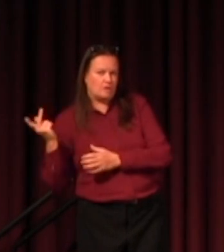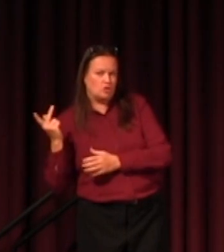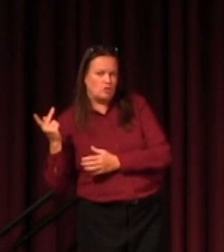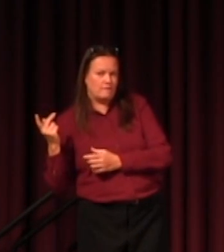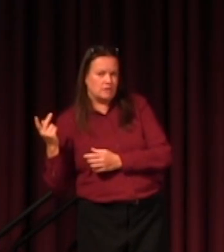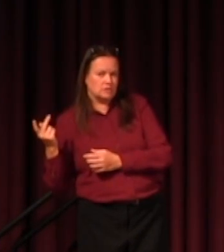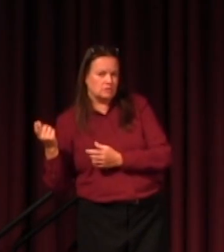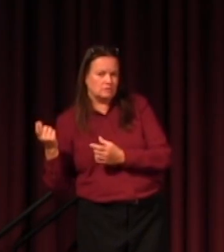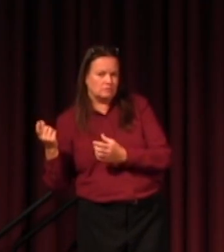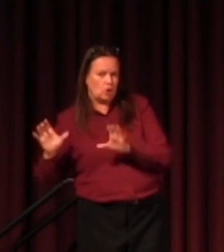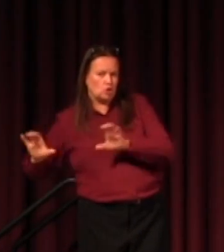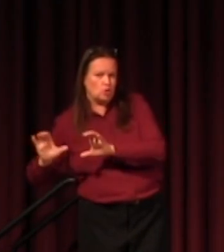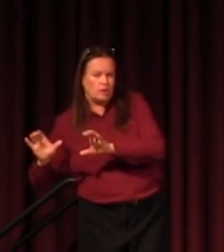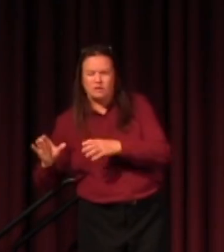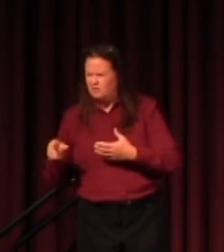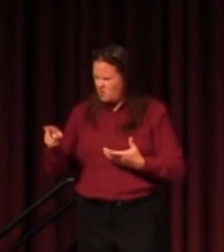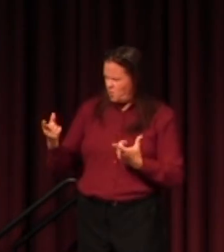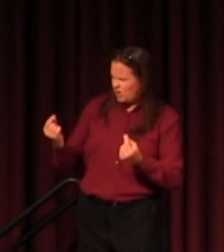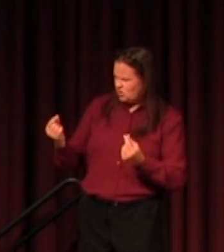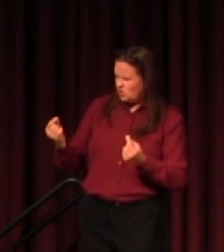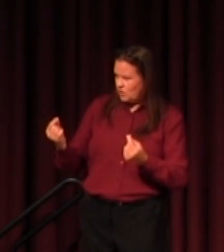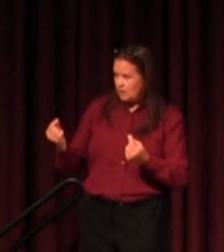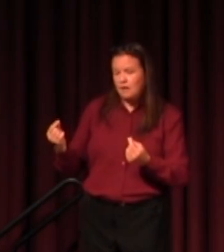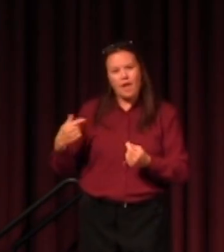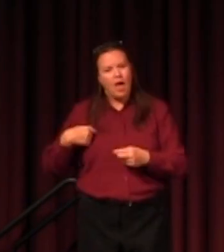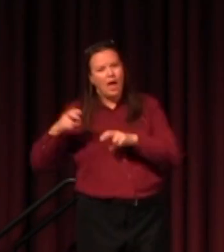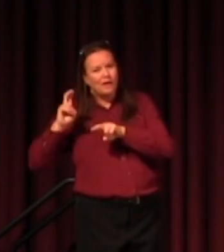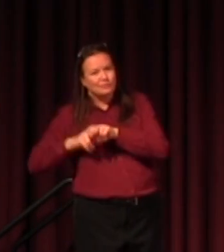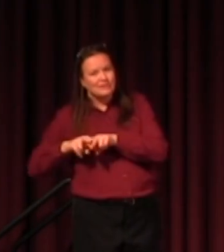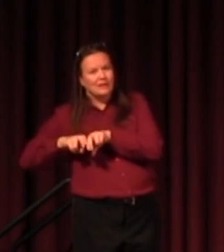Sitting on the couch, whatever. Like, I'm doing it with her though, not with you. That's the thing.